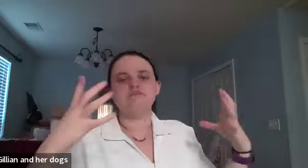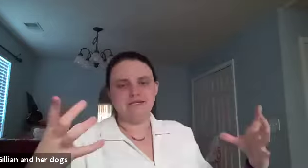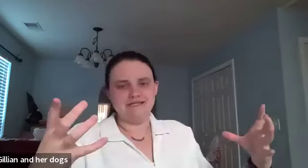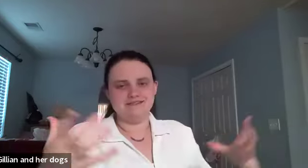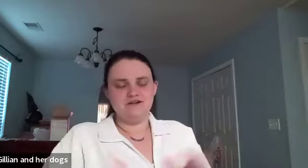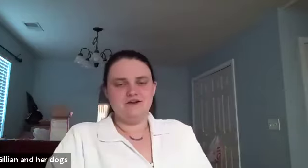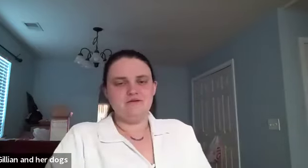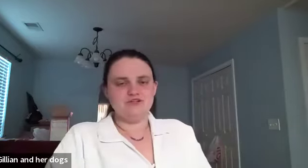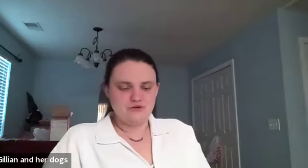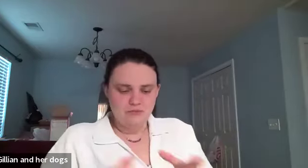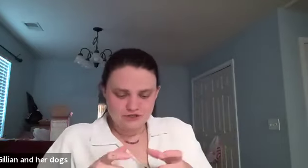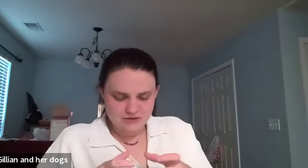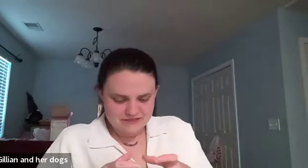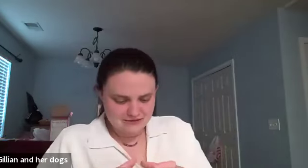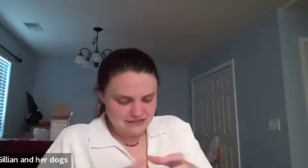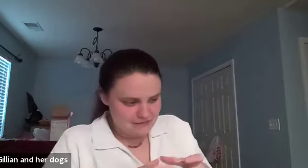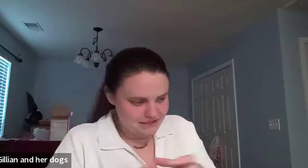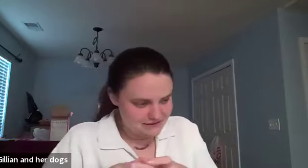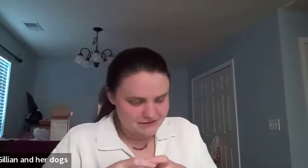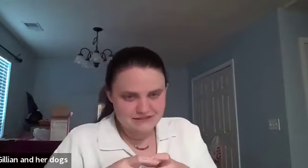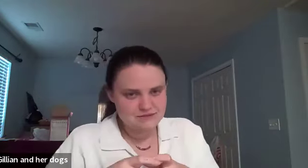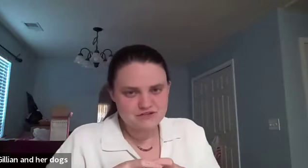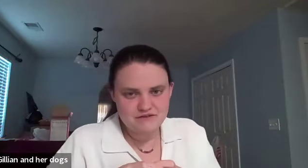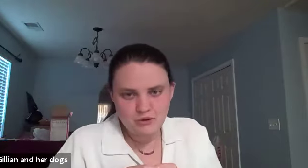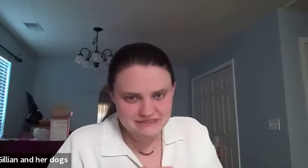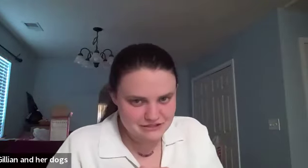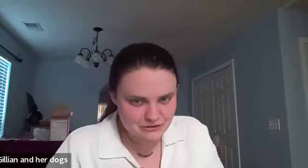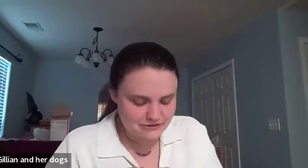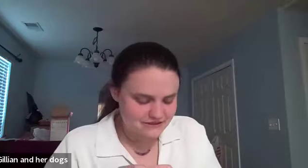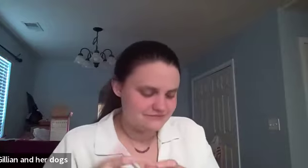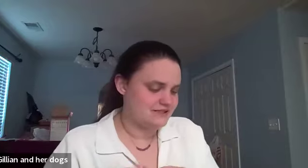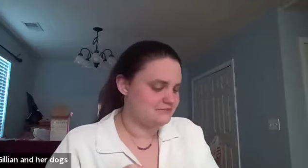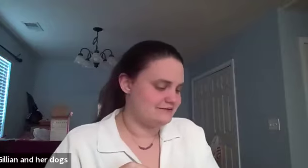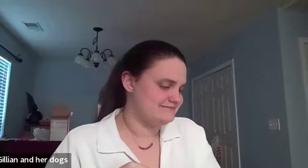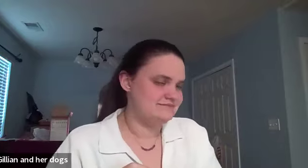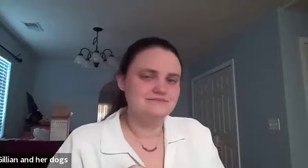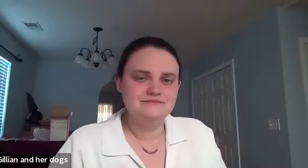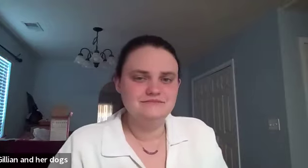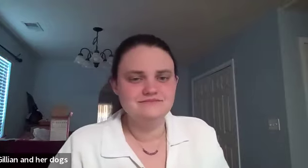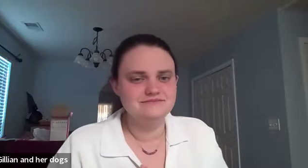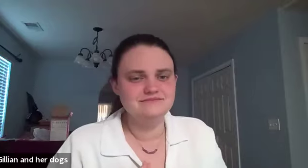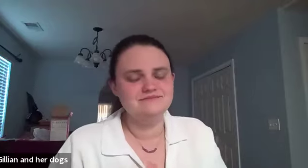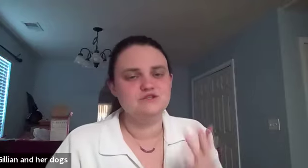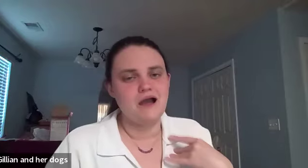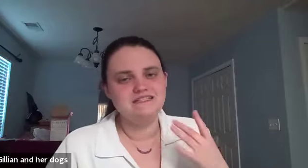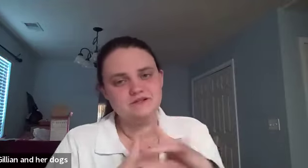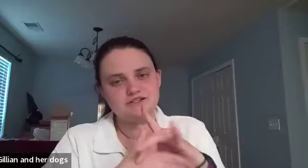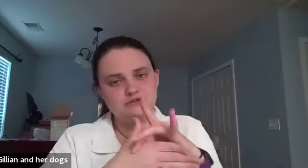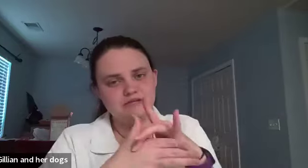of meat. Which I know a pork chop is still can be, especially if you have a pork tenderloin. But I'm like, so I typically do